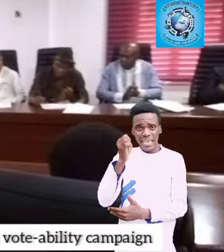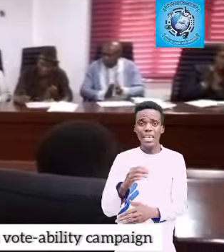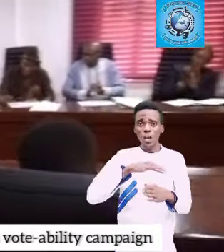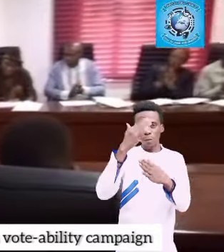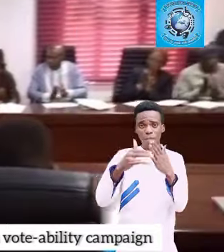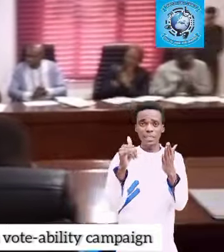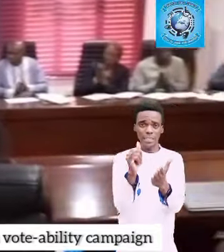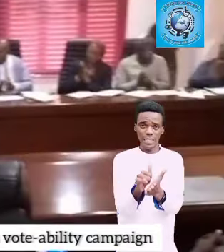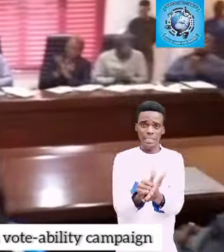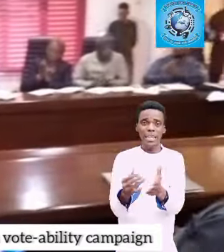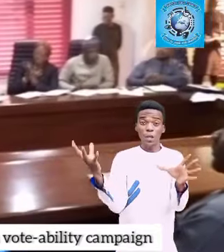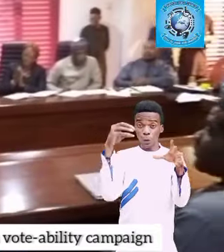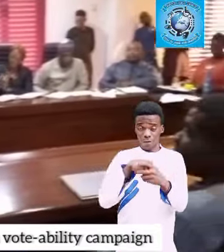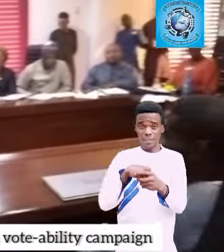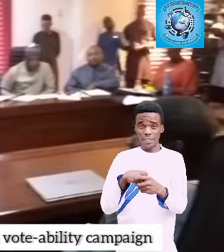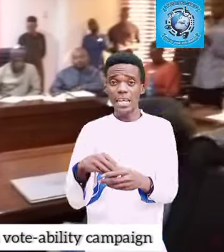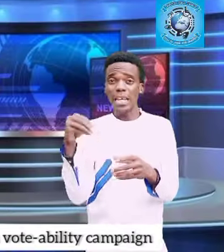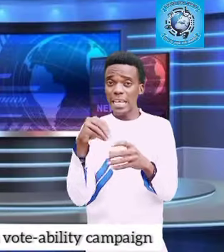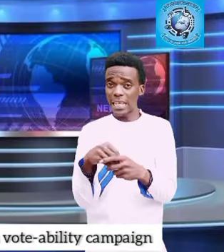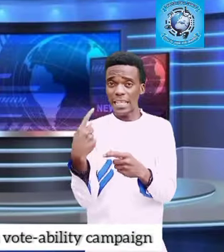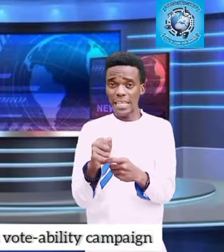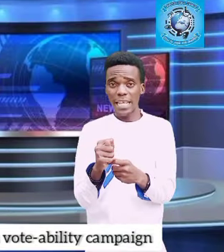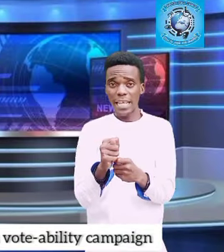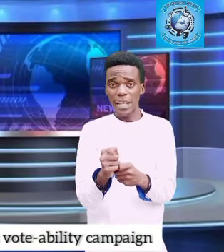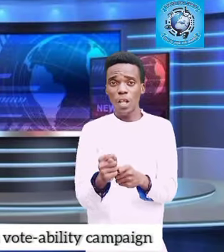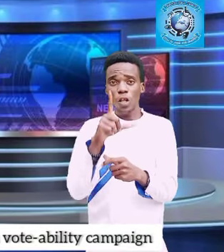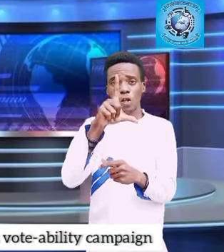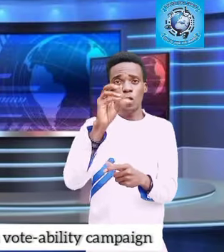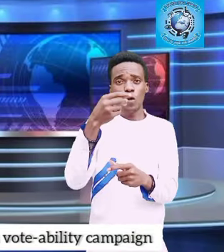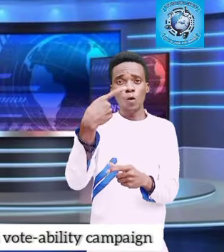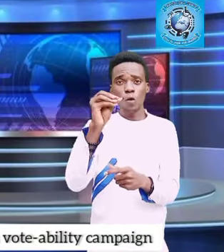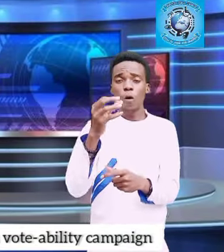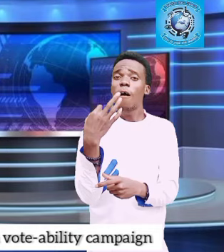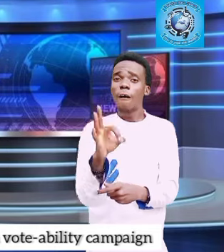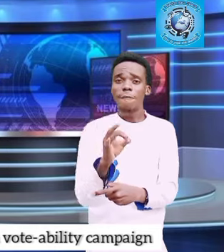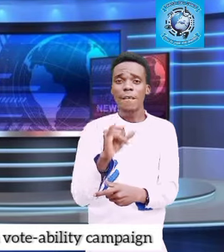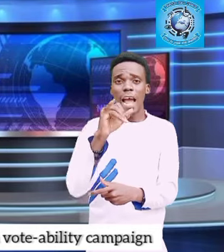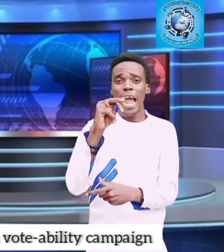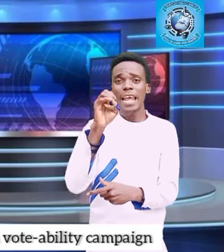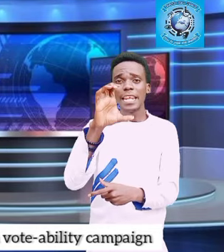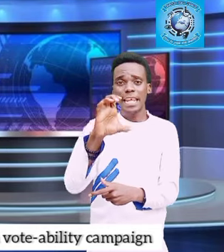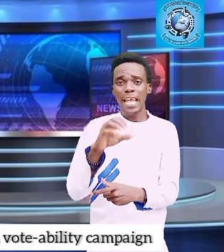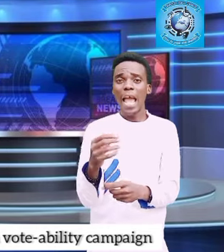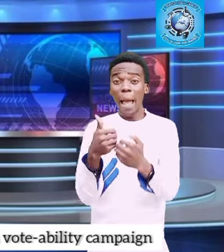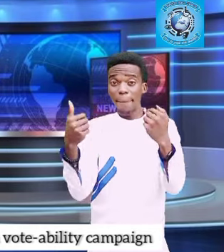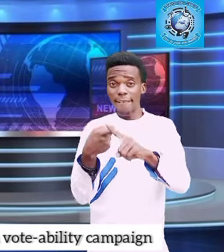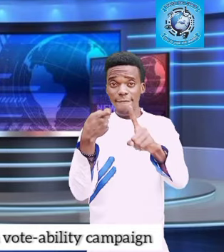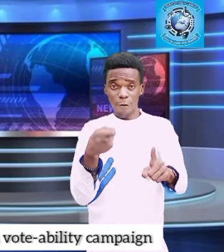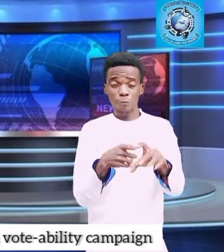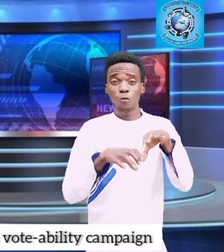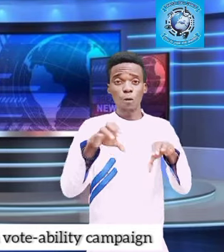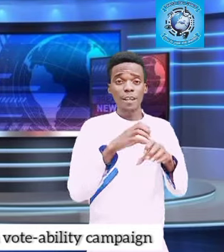concluded inclusivity in the motto of INEC, apart from conducting free,